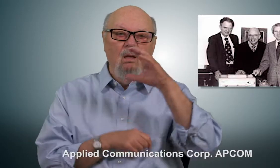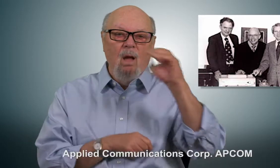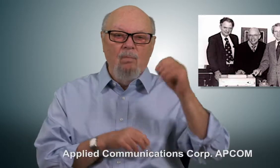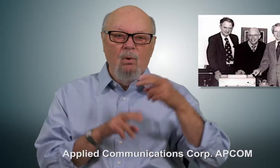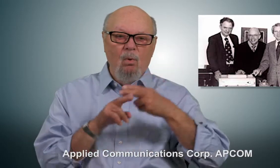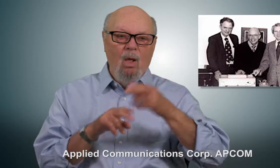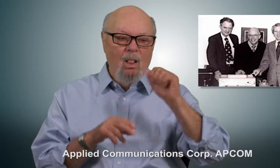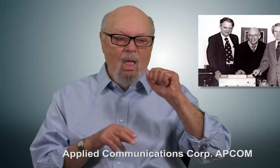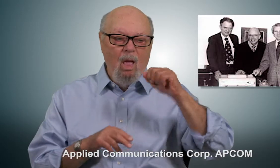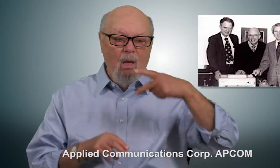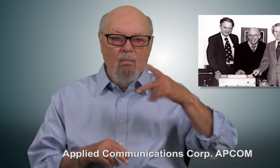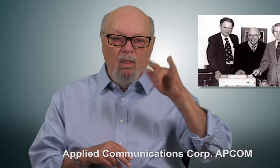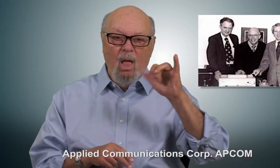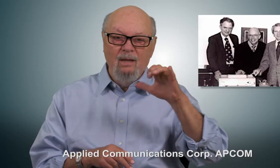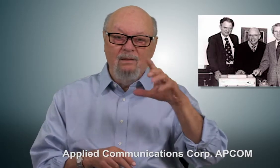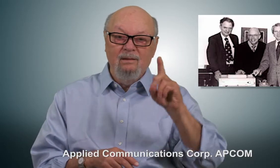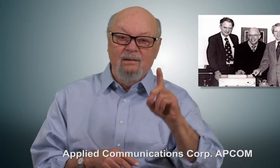Applied Communications Corp. AppCom.